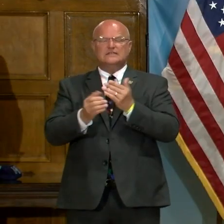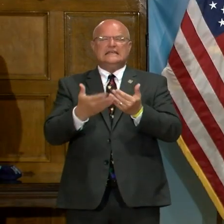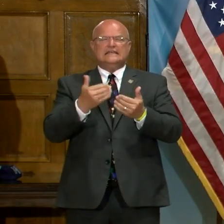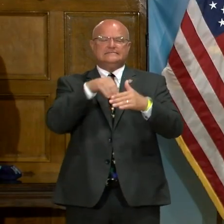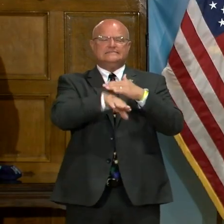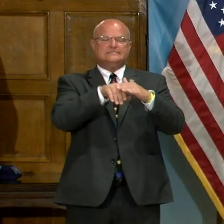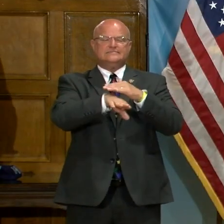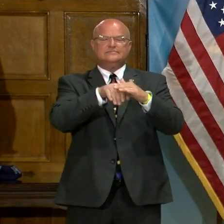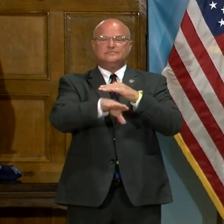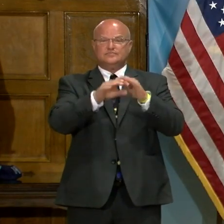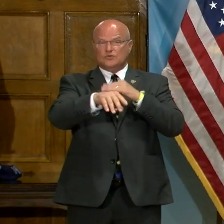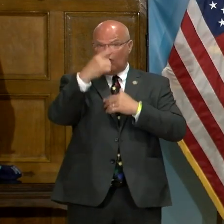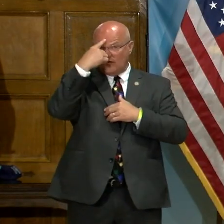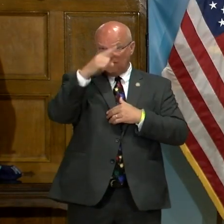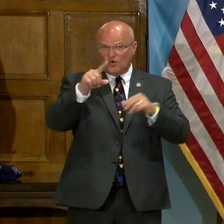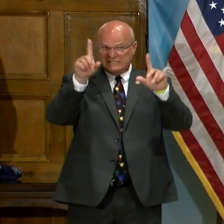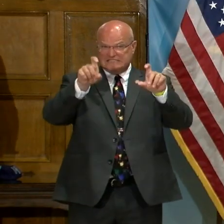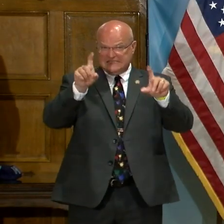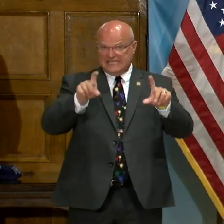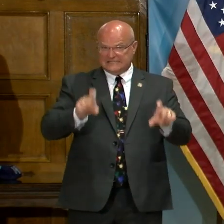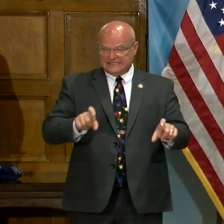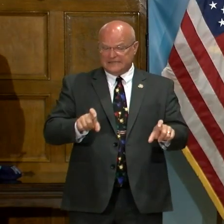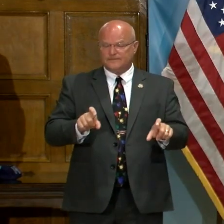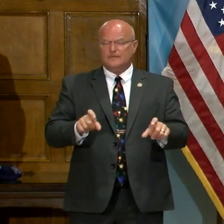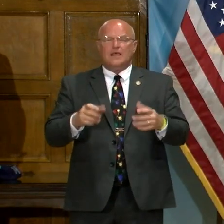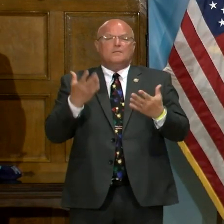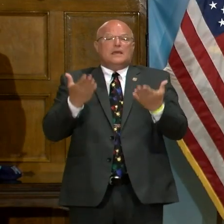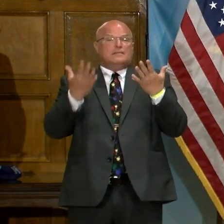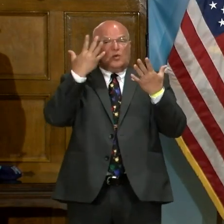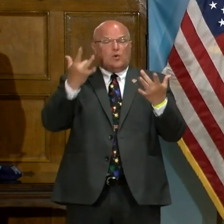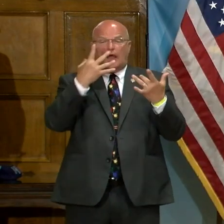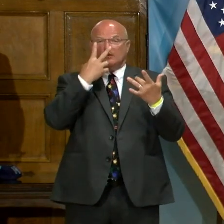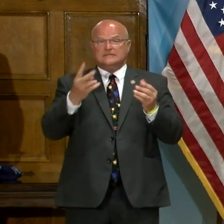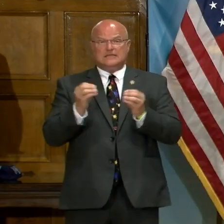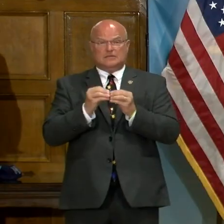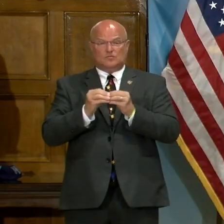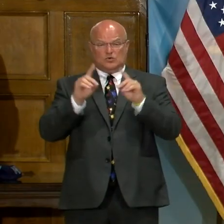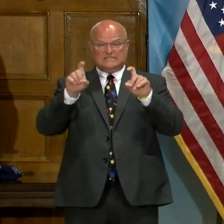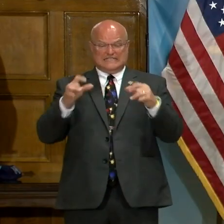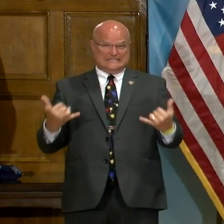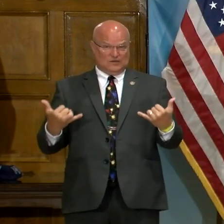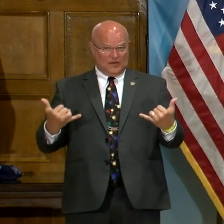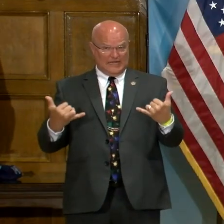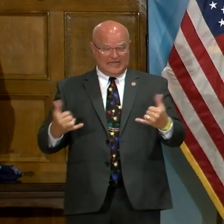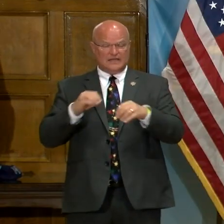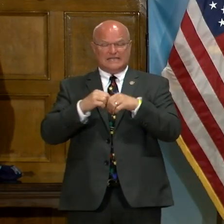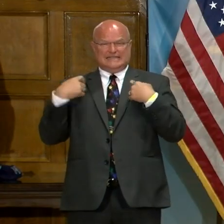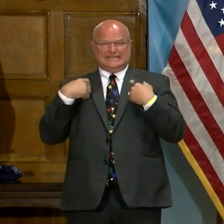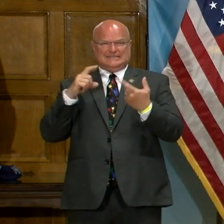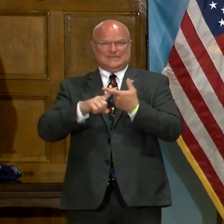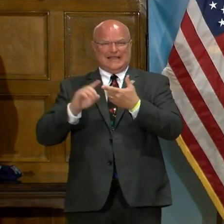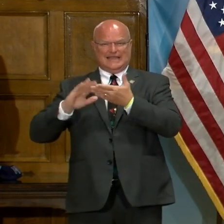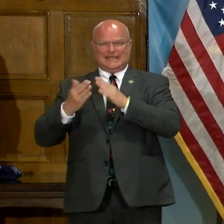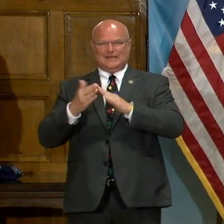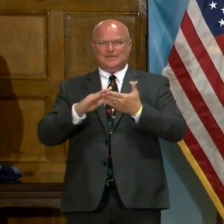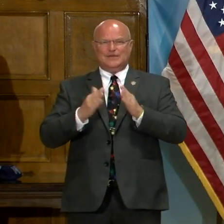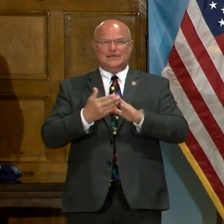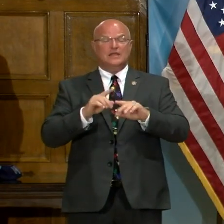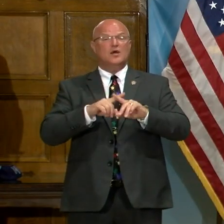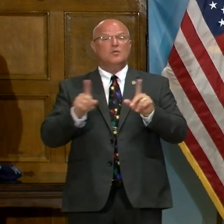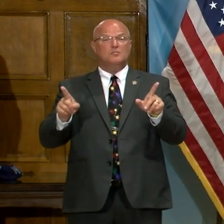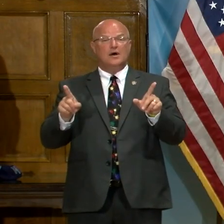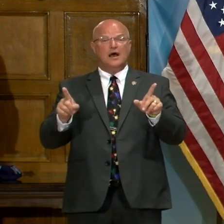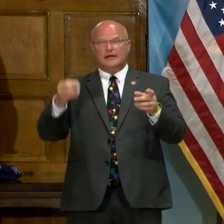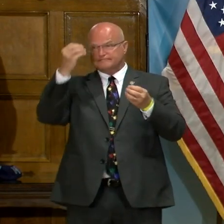accessibility. So that may be part of why we're seeing more cases in our Latino community. But we are working to get the message